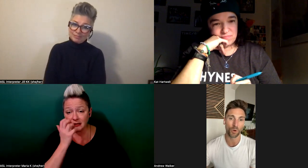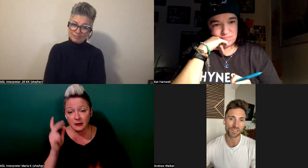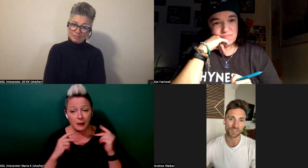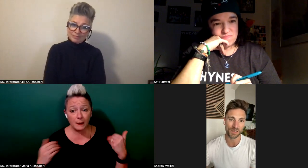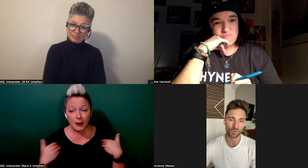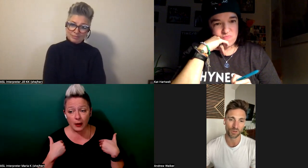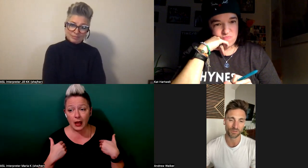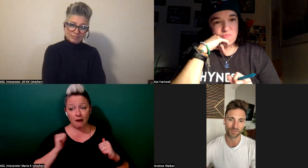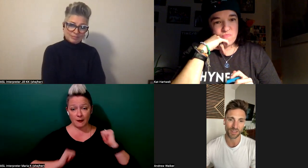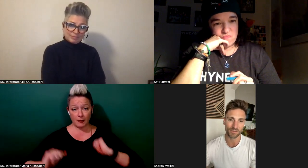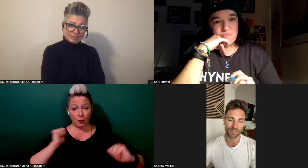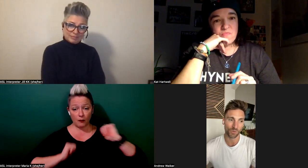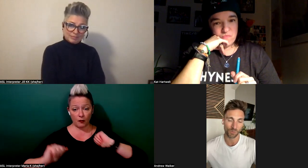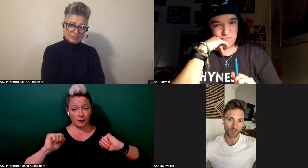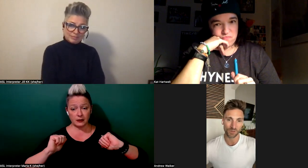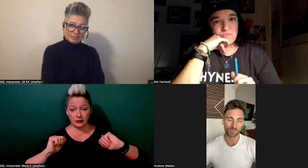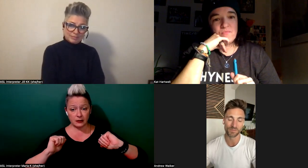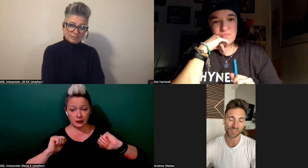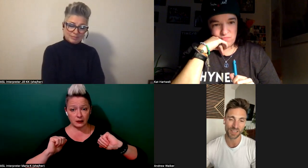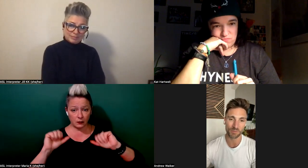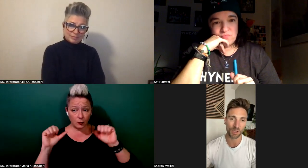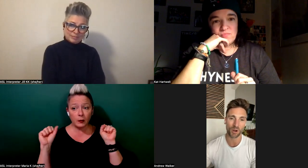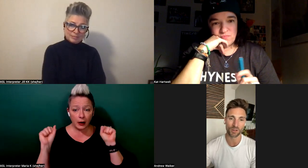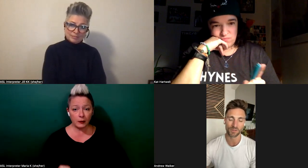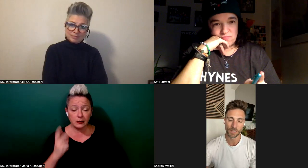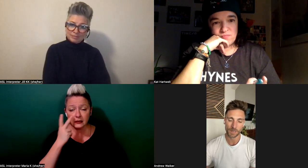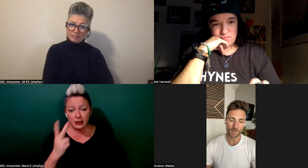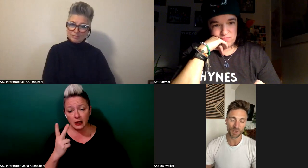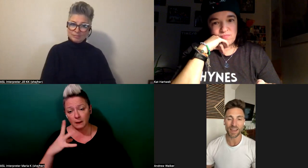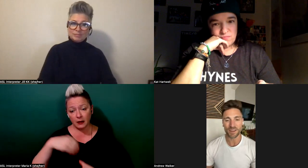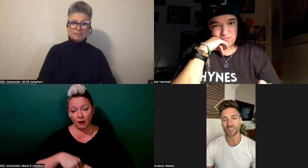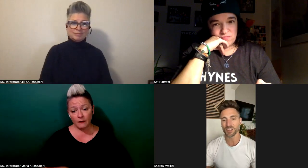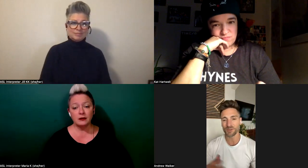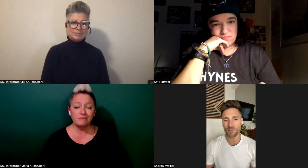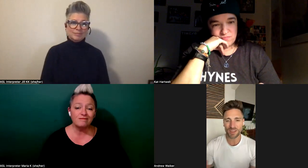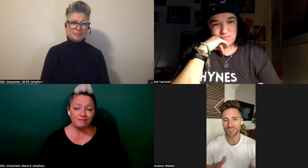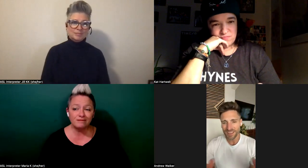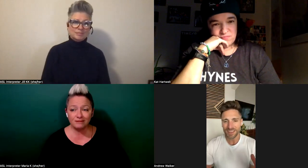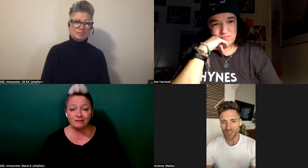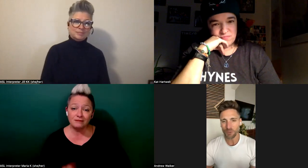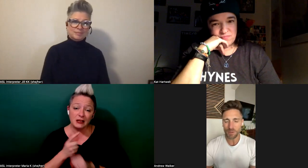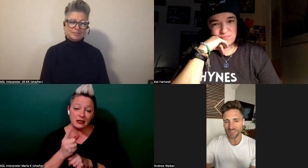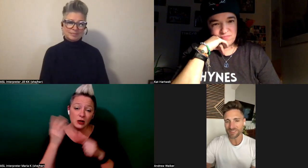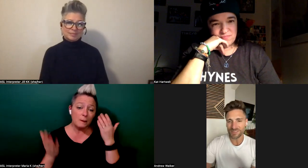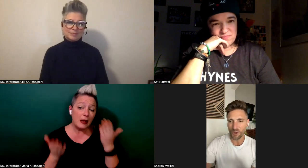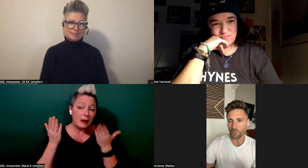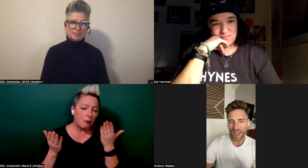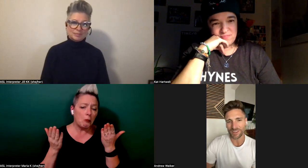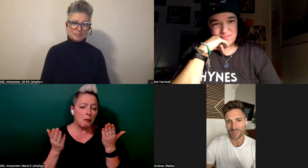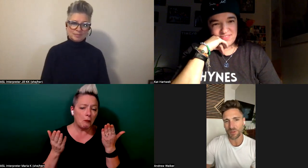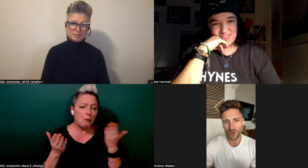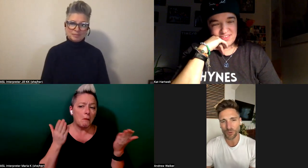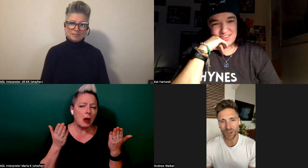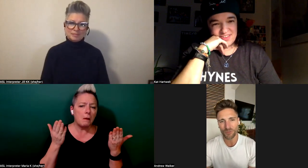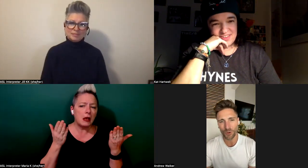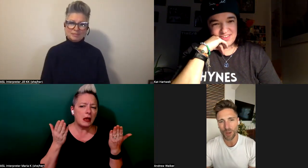the performances that we were able to see and be a part of. But yeah, next year maybe hold back